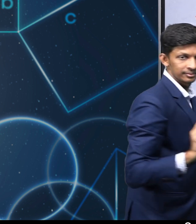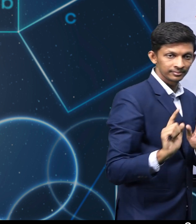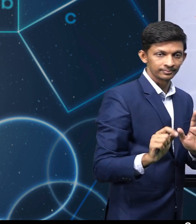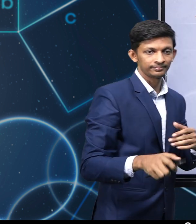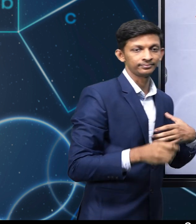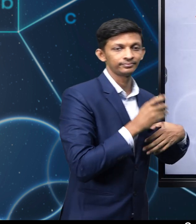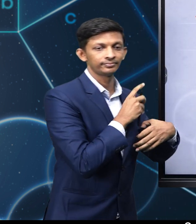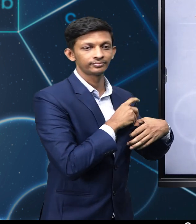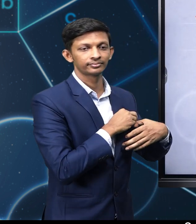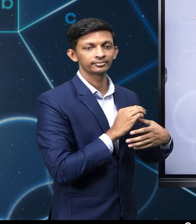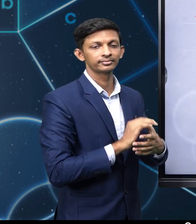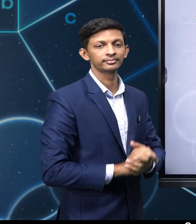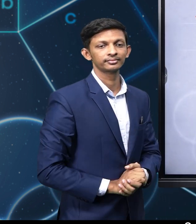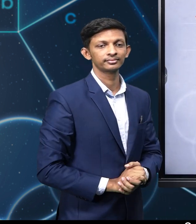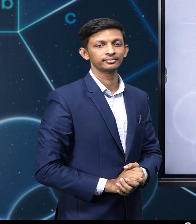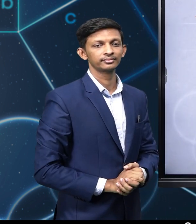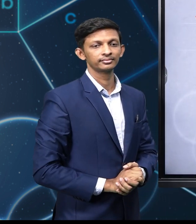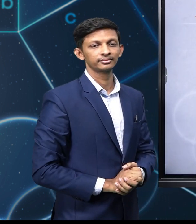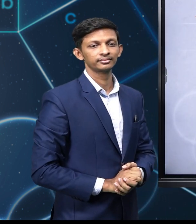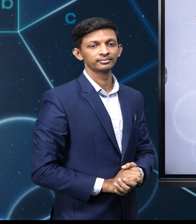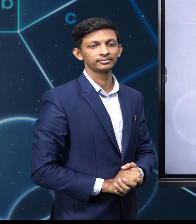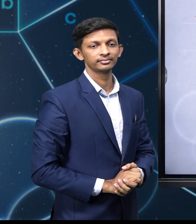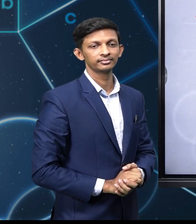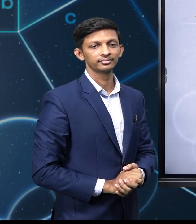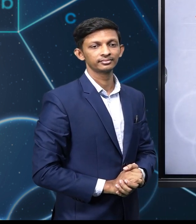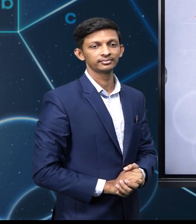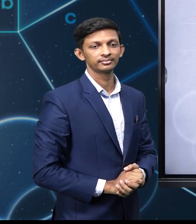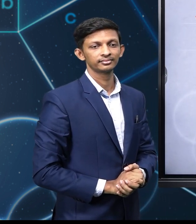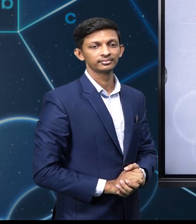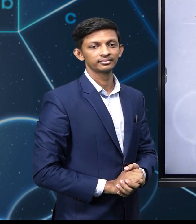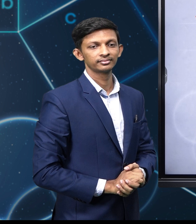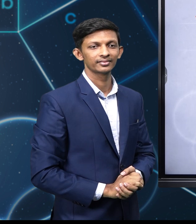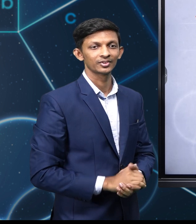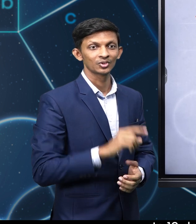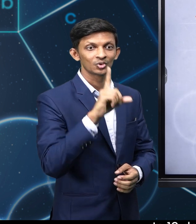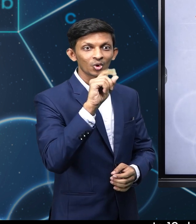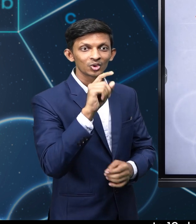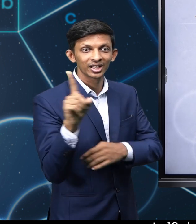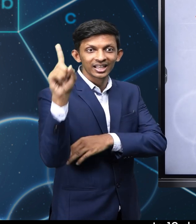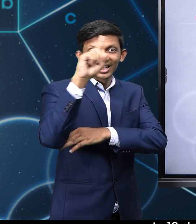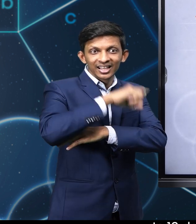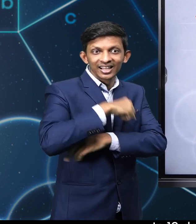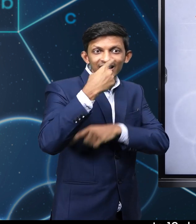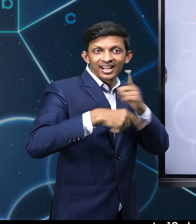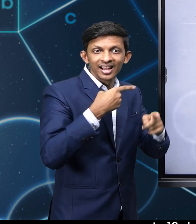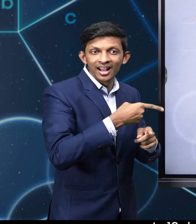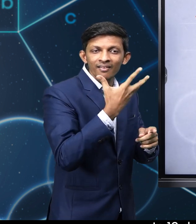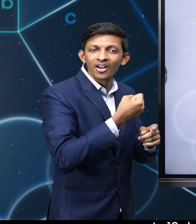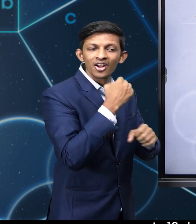answer for the value of 6 for the value of x is equal to 10. In 10 days, 42 workers